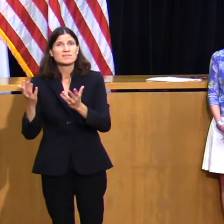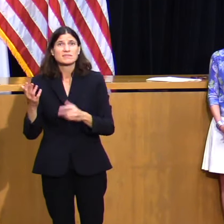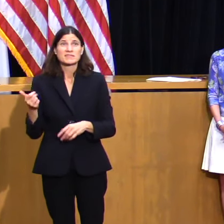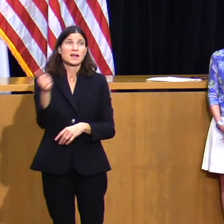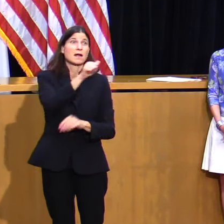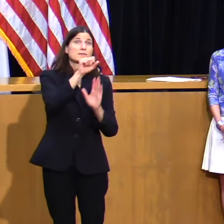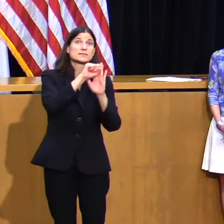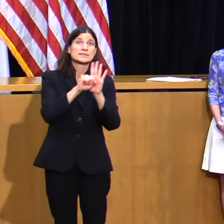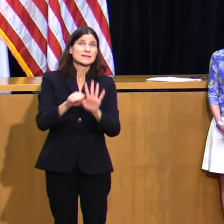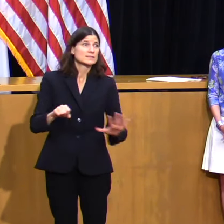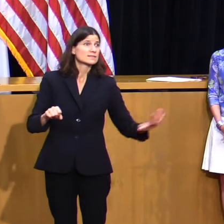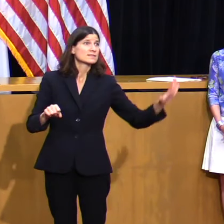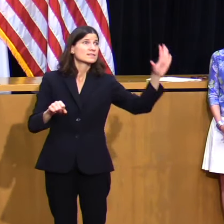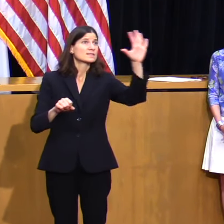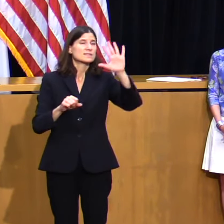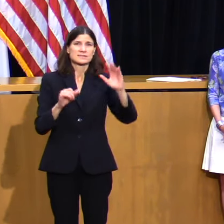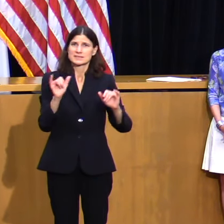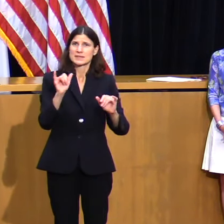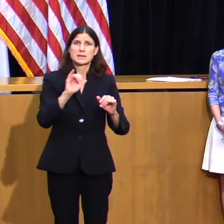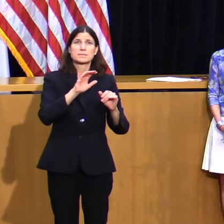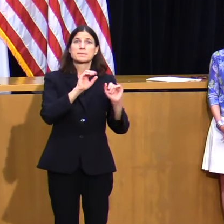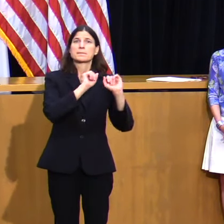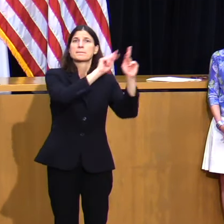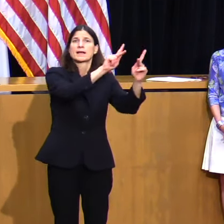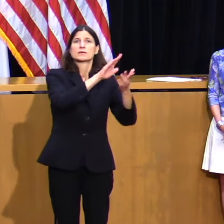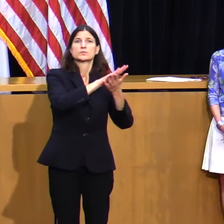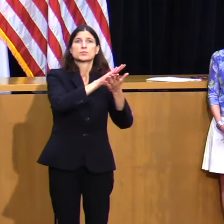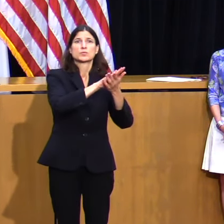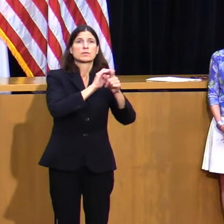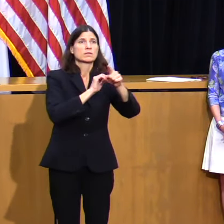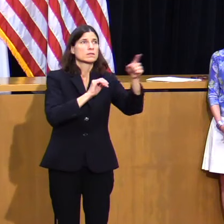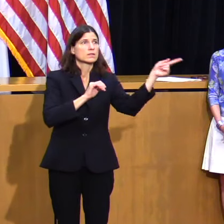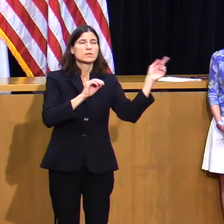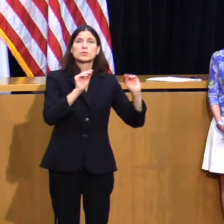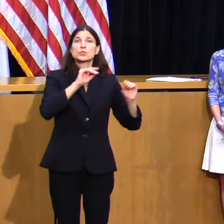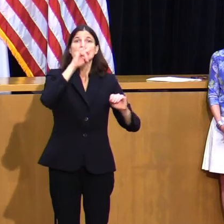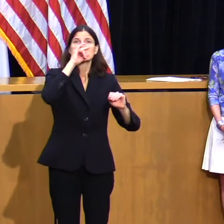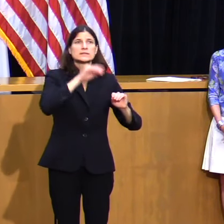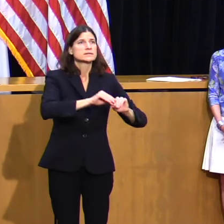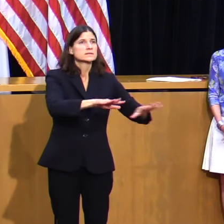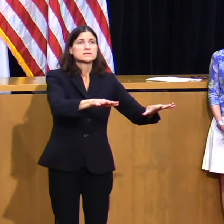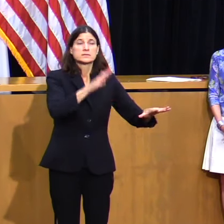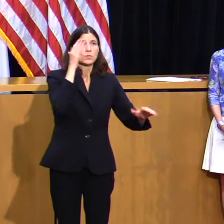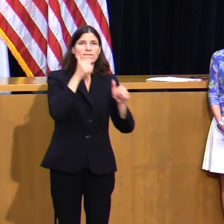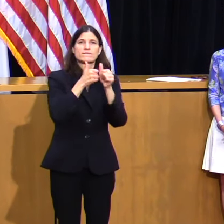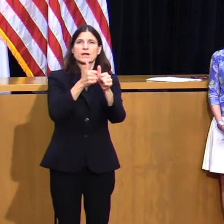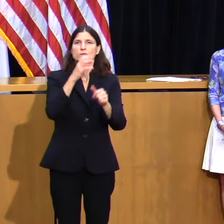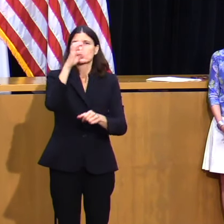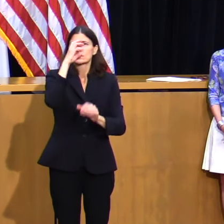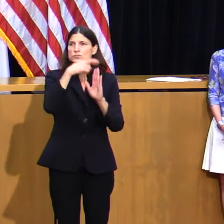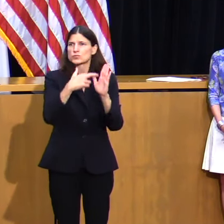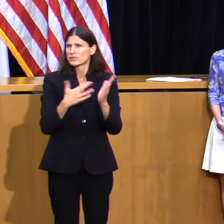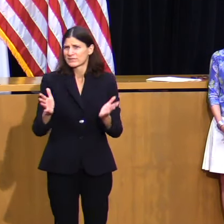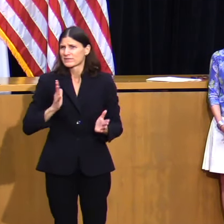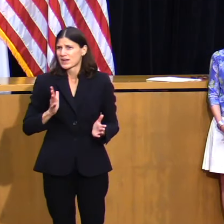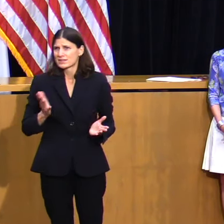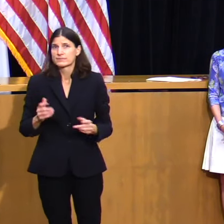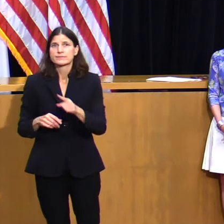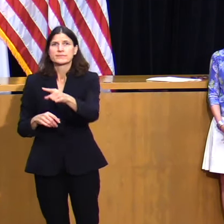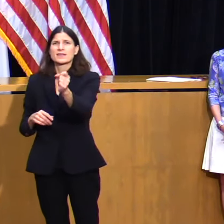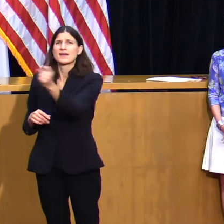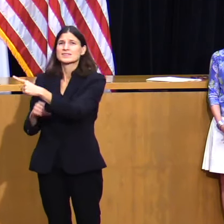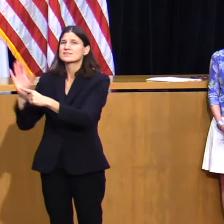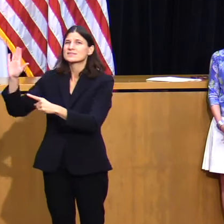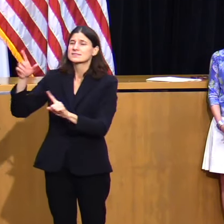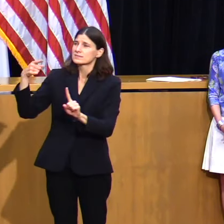limited impact, that this shouldn't be an issue for people. They're saying that they want routine testing in the